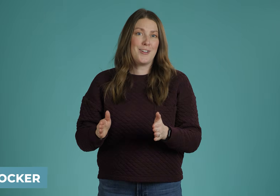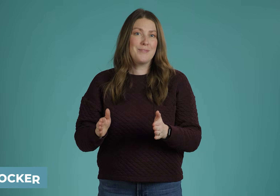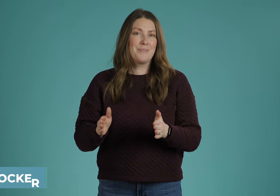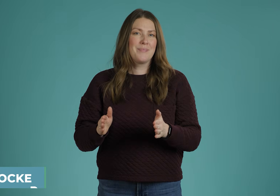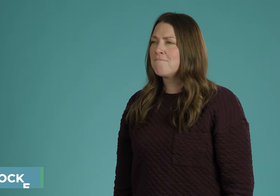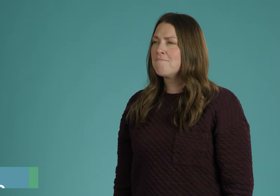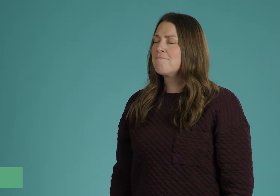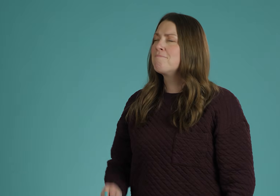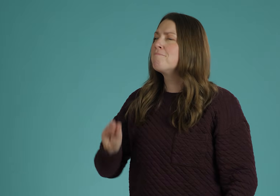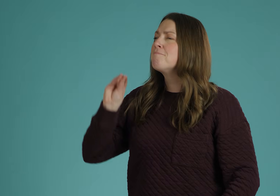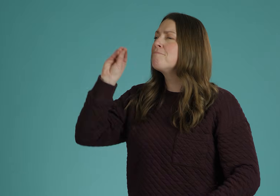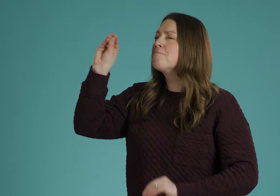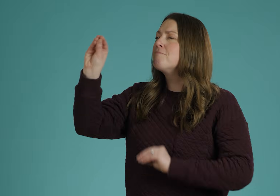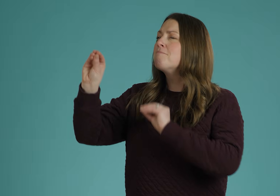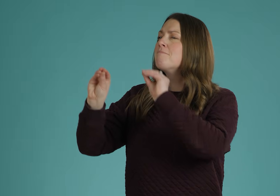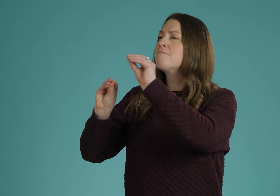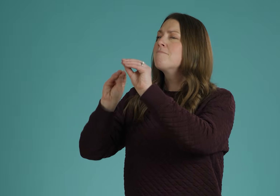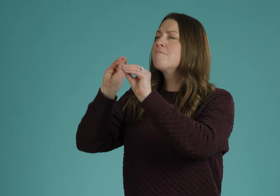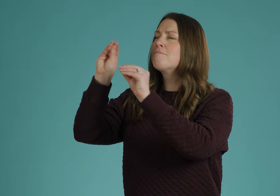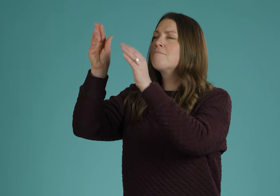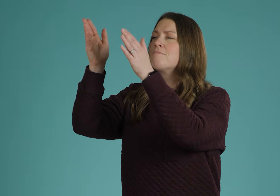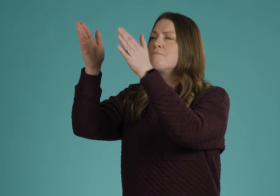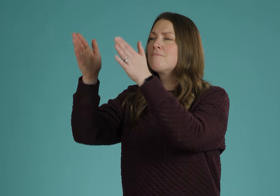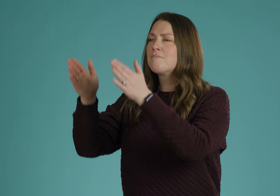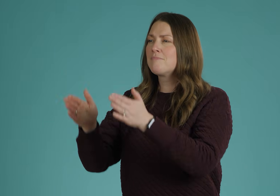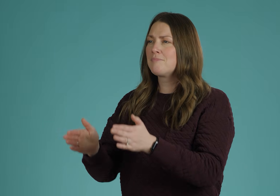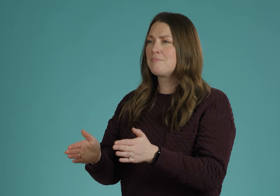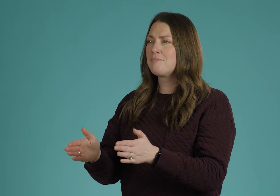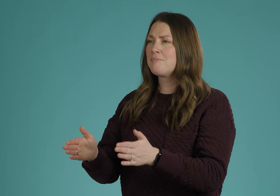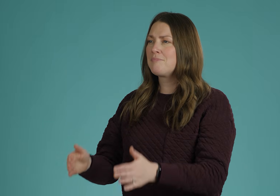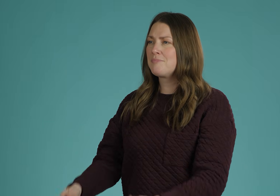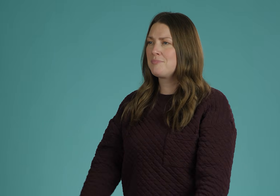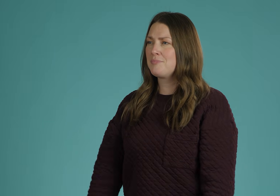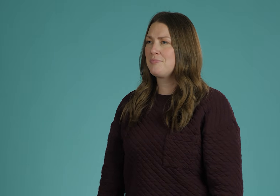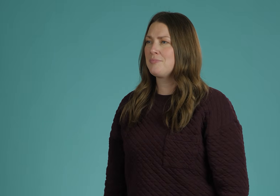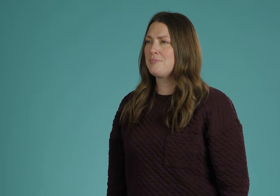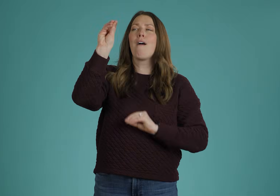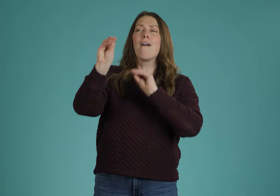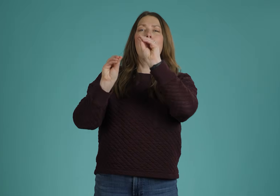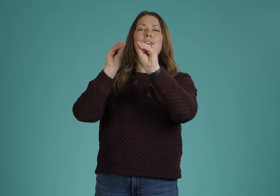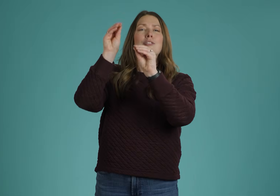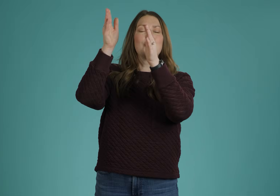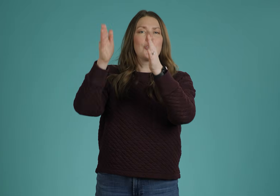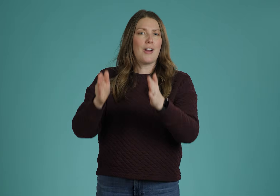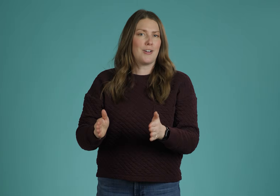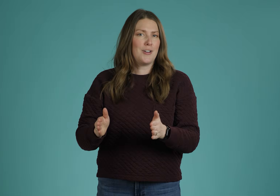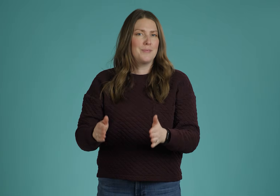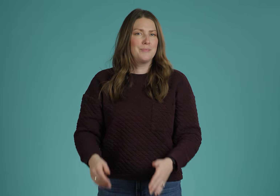Stocker. It's putting stuff on shelves with the agent marker. Stocker.